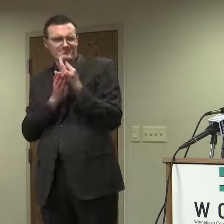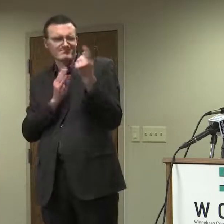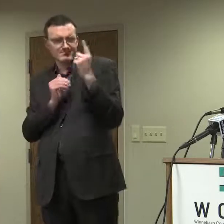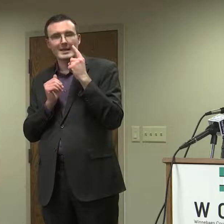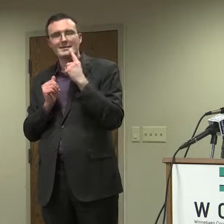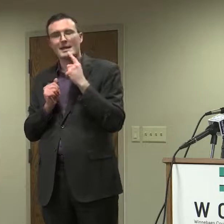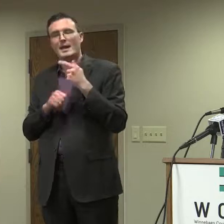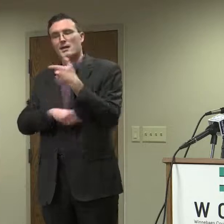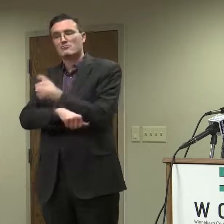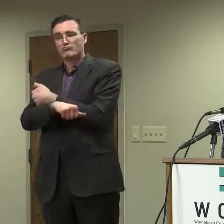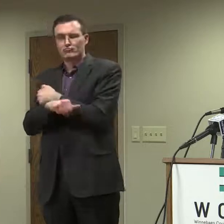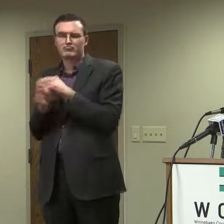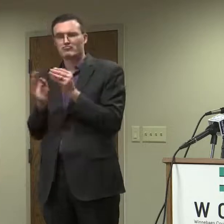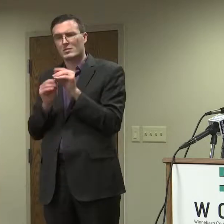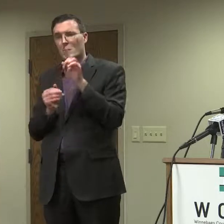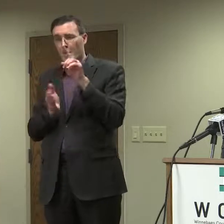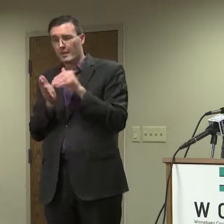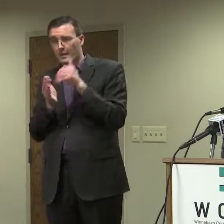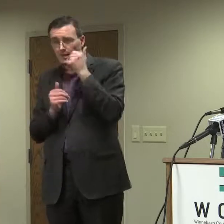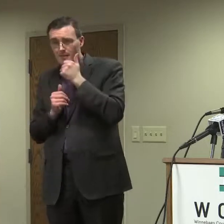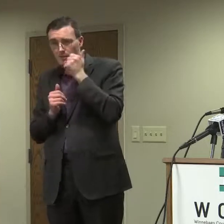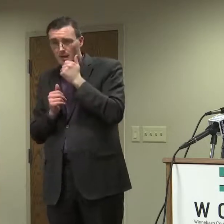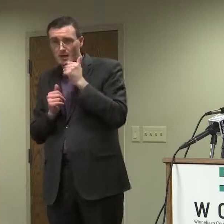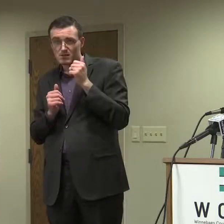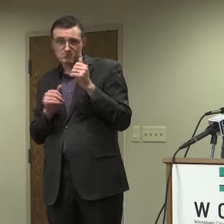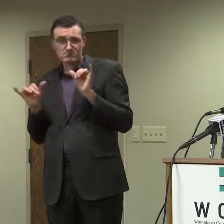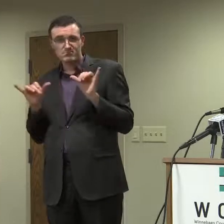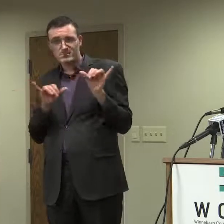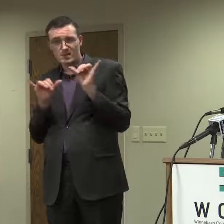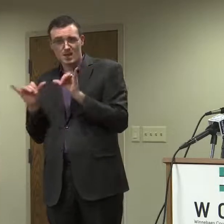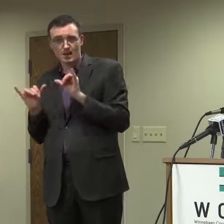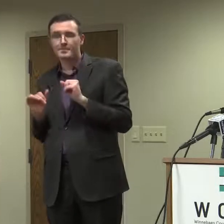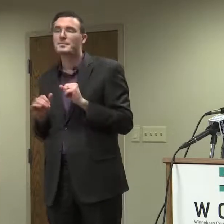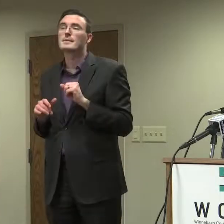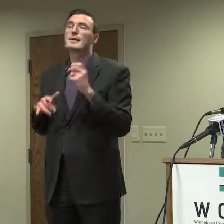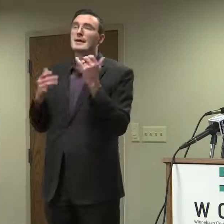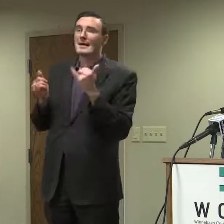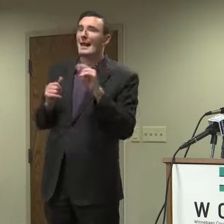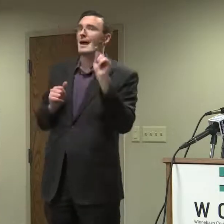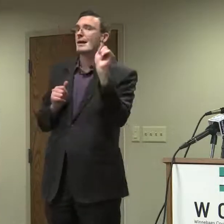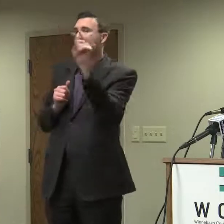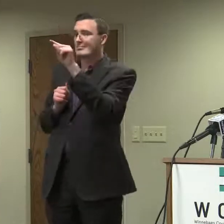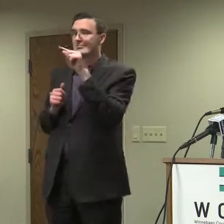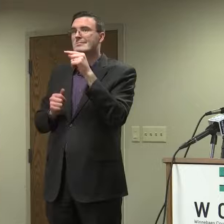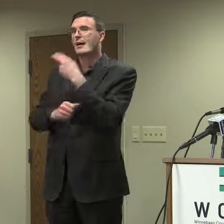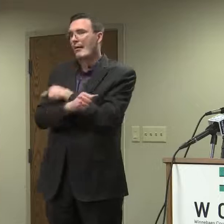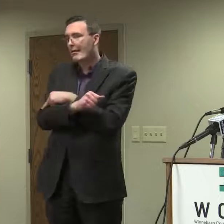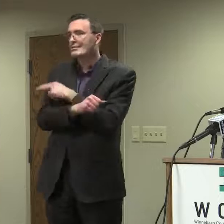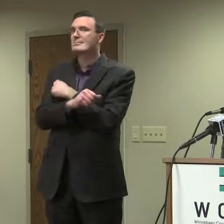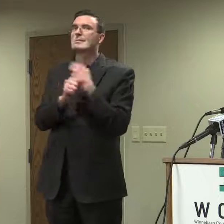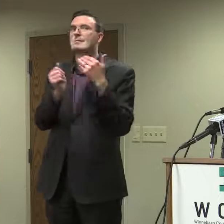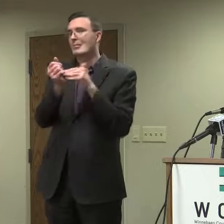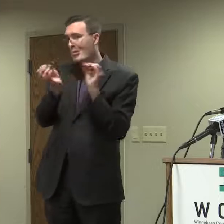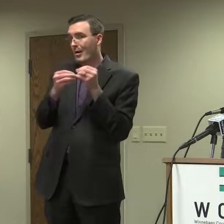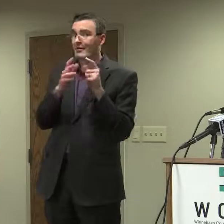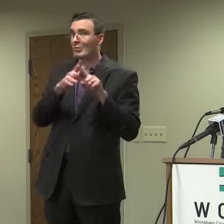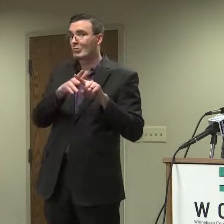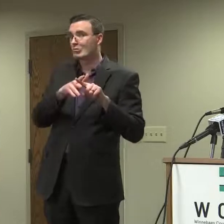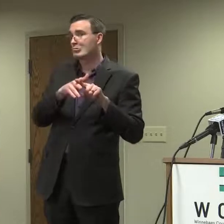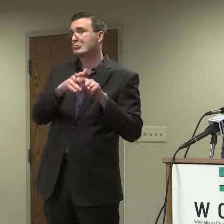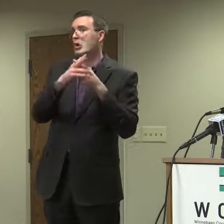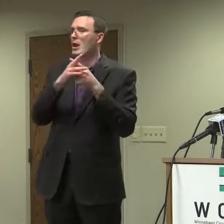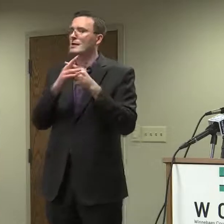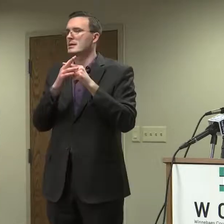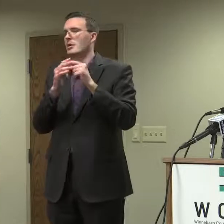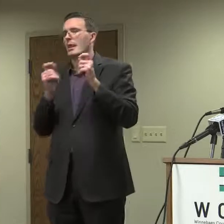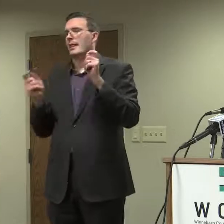still about where we sit? Well, right now with all the healthcare systems coming on, it bounces around, you know, so I'm going to say